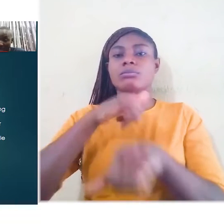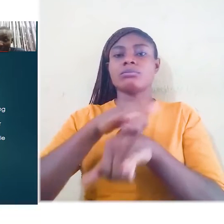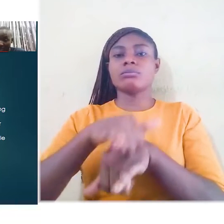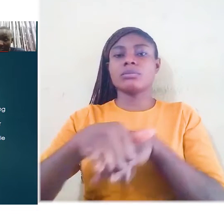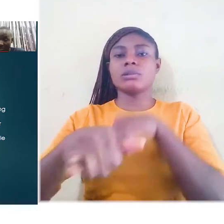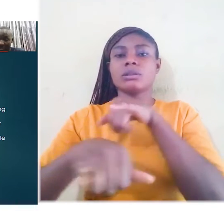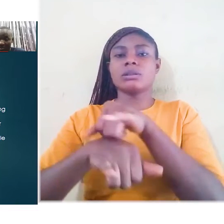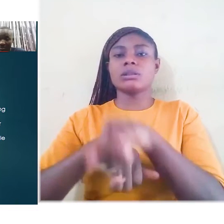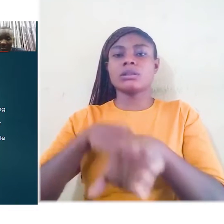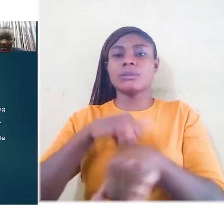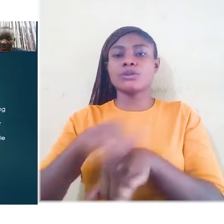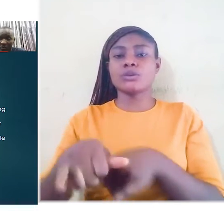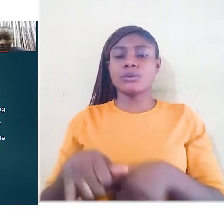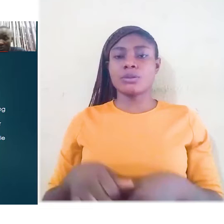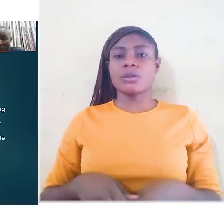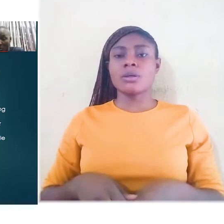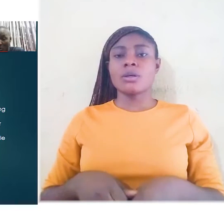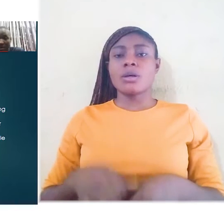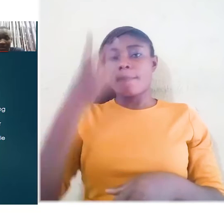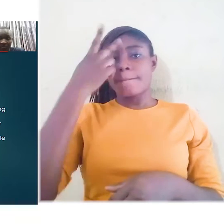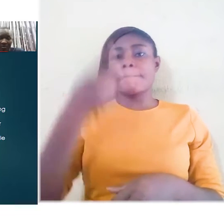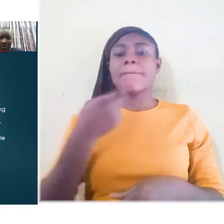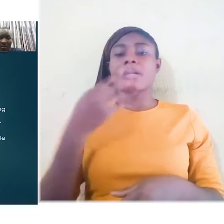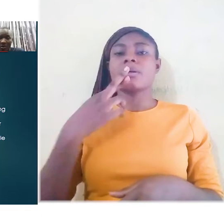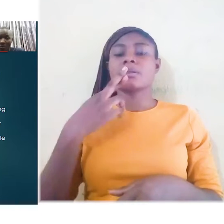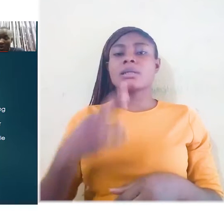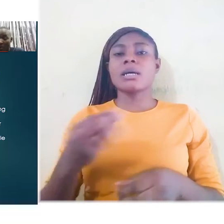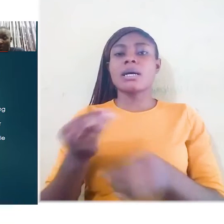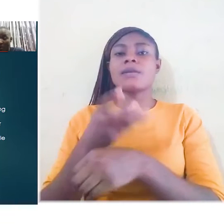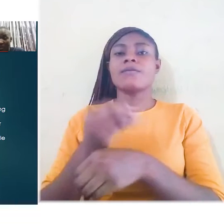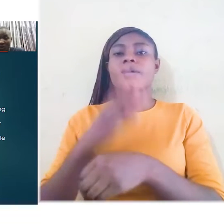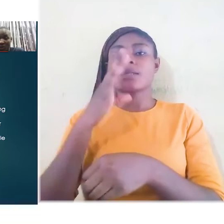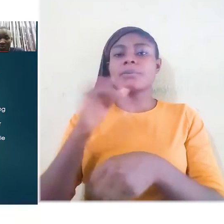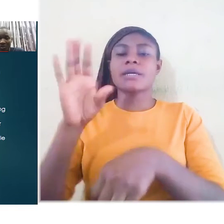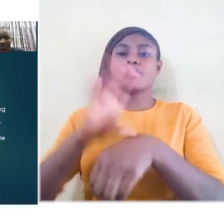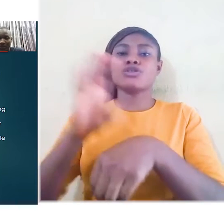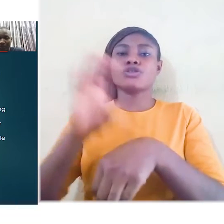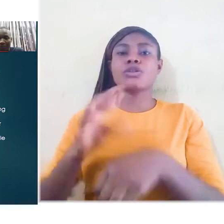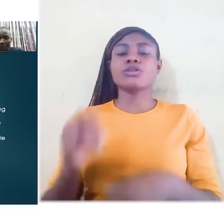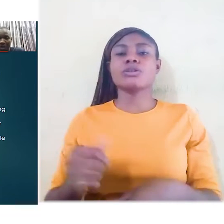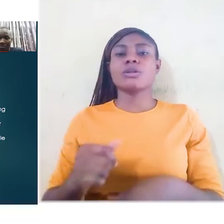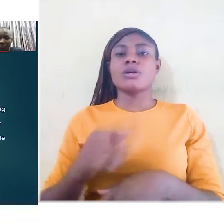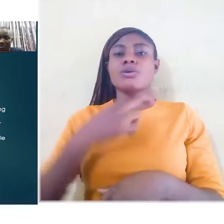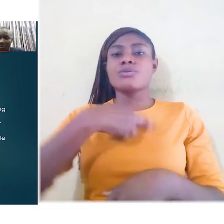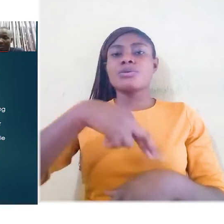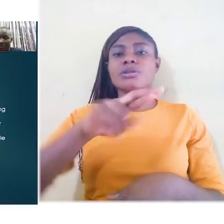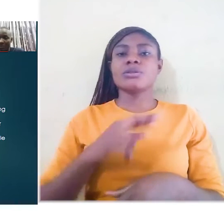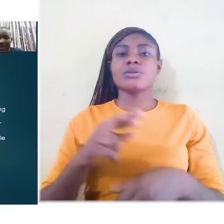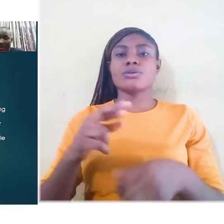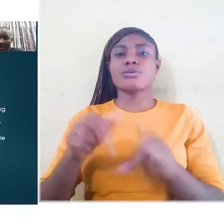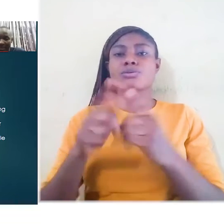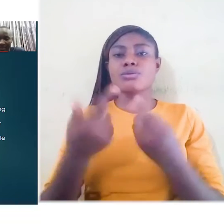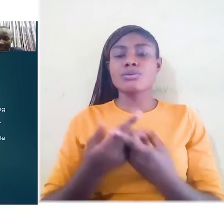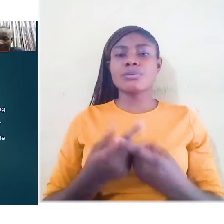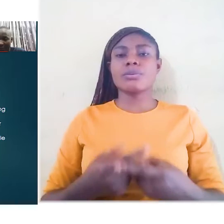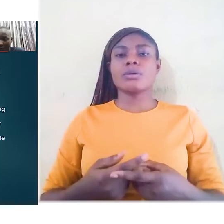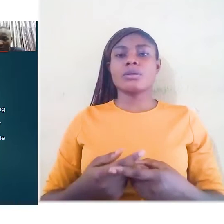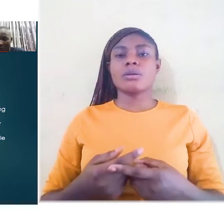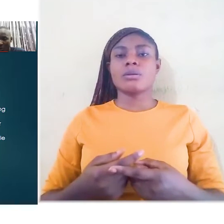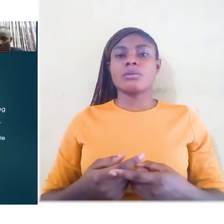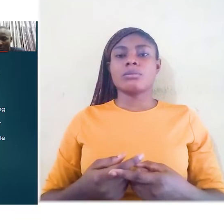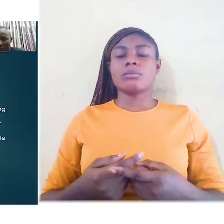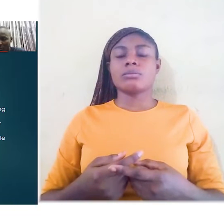prayer houses and also the so-called miracle working religious groups. They spend years seeking